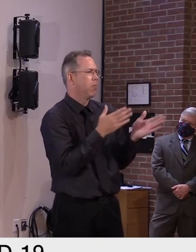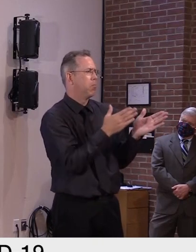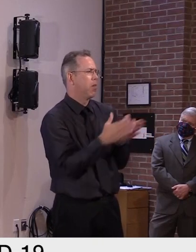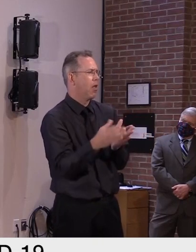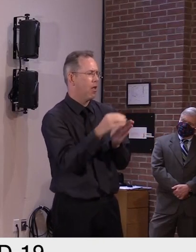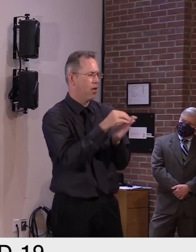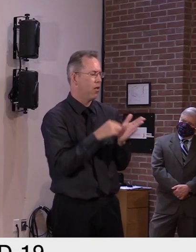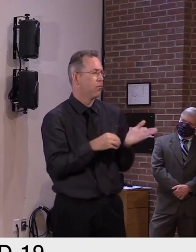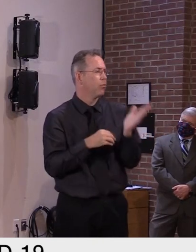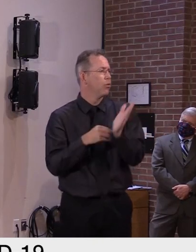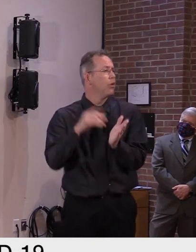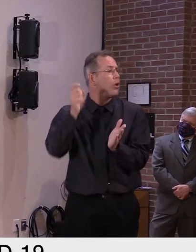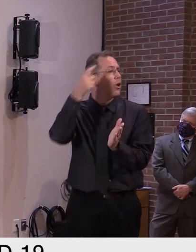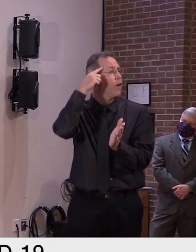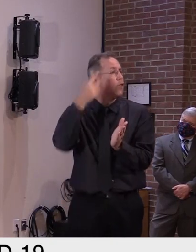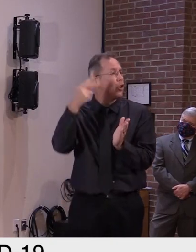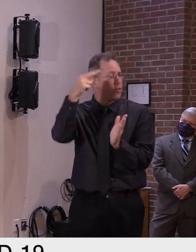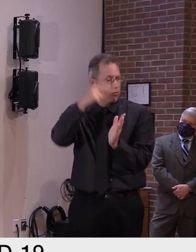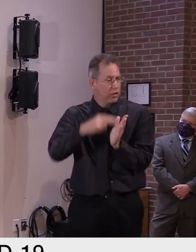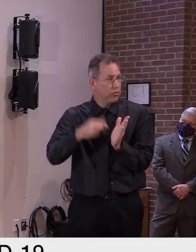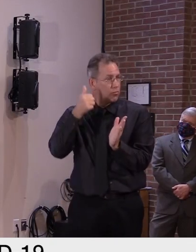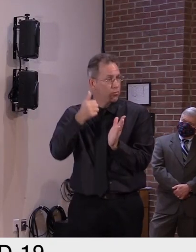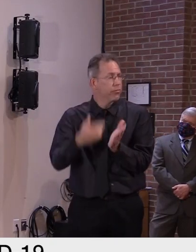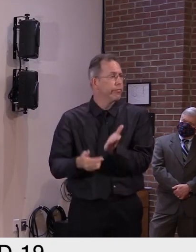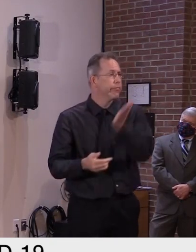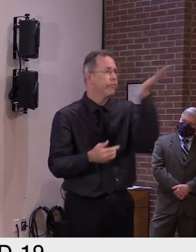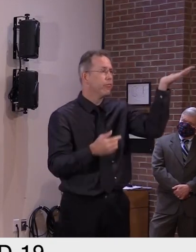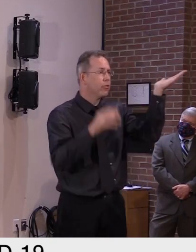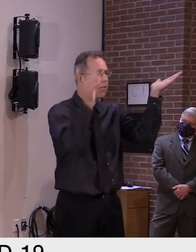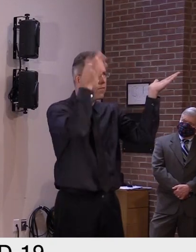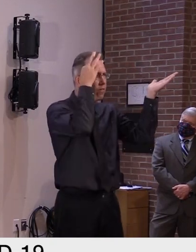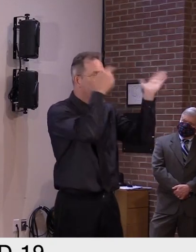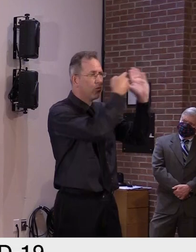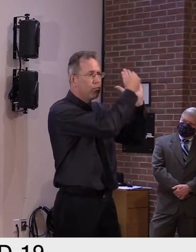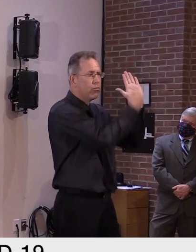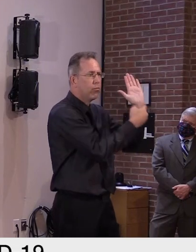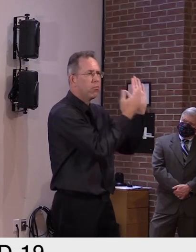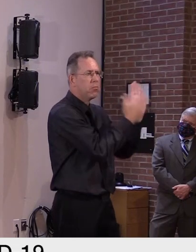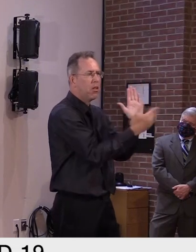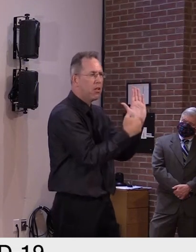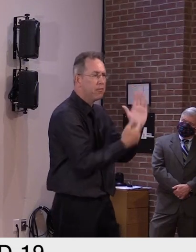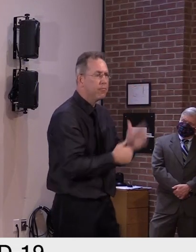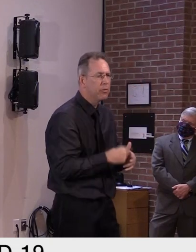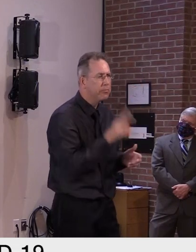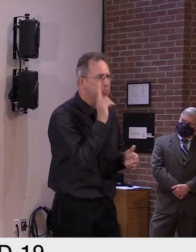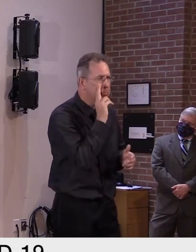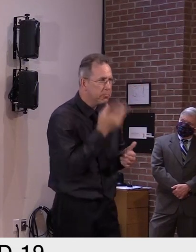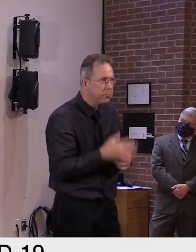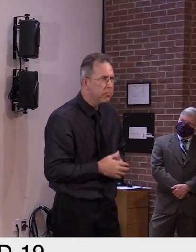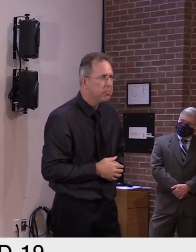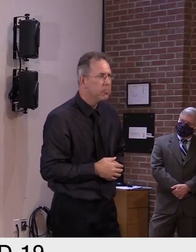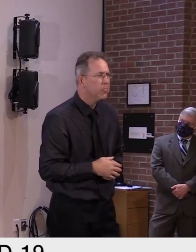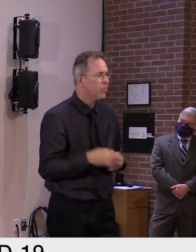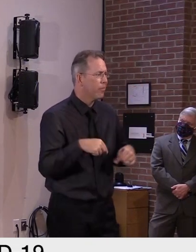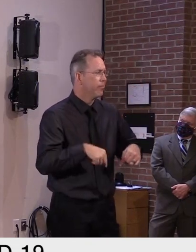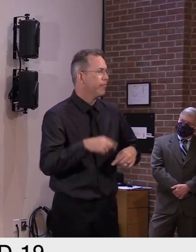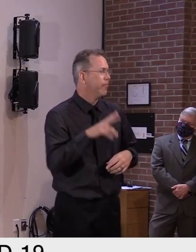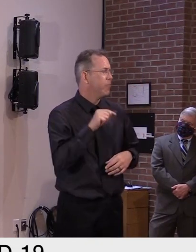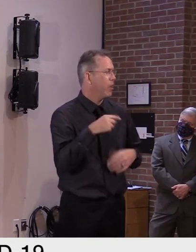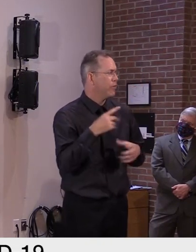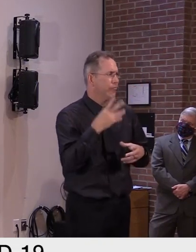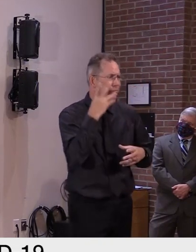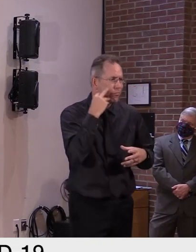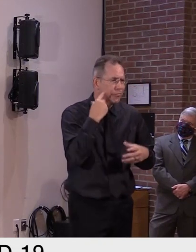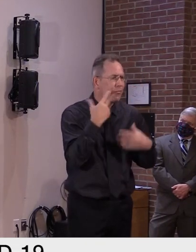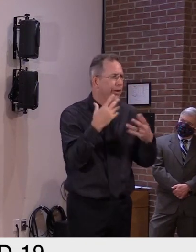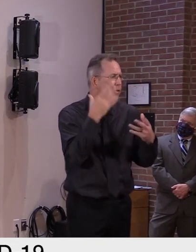government. And based on a lot of experience, obviously, of our immunization section and the rest of state